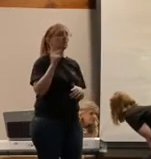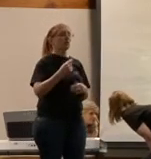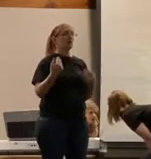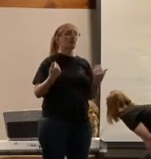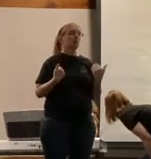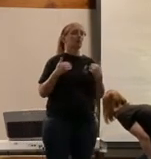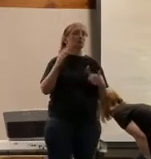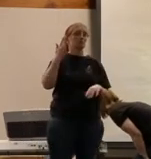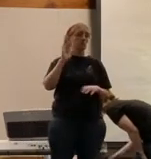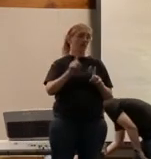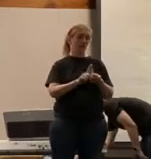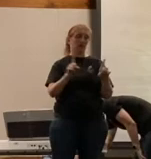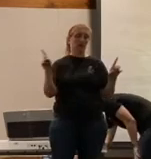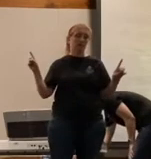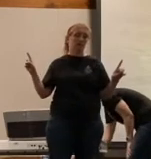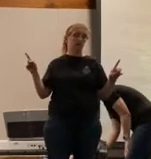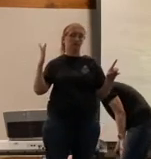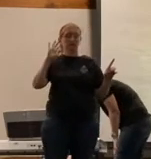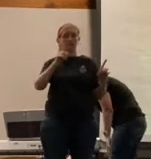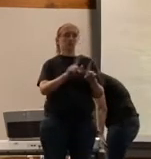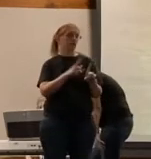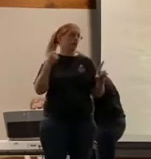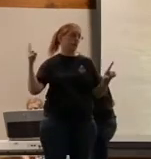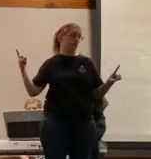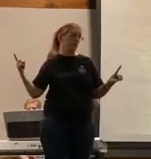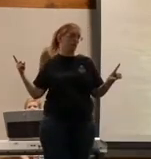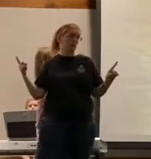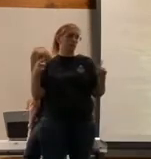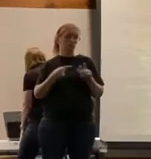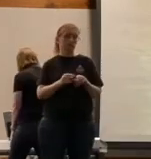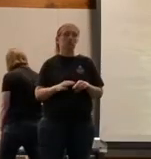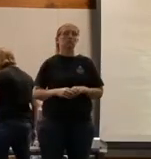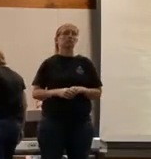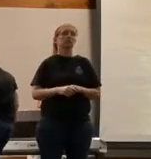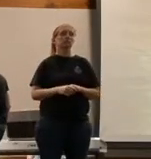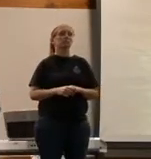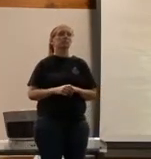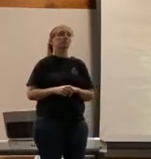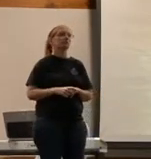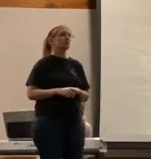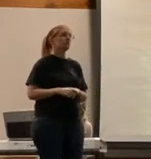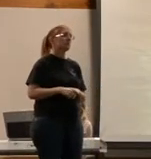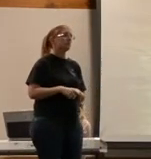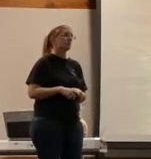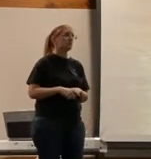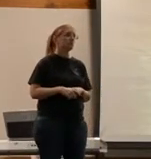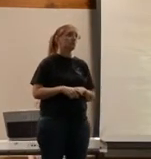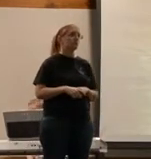never left you or abandoned you.